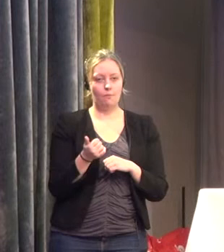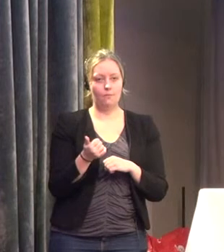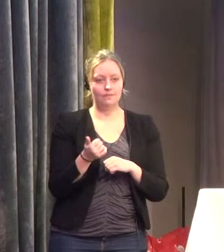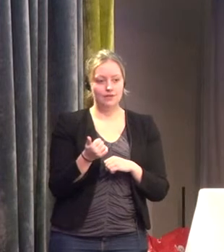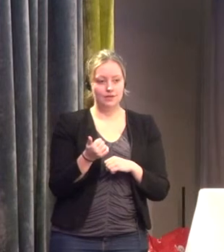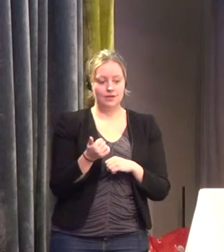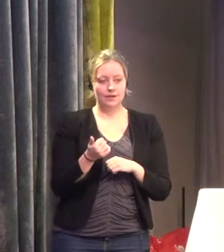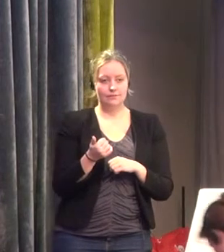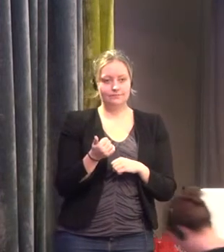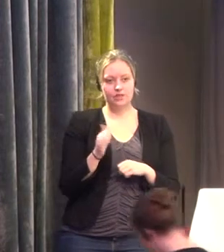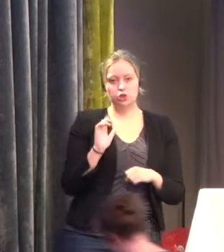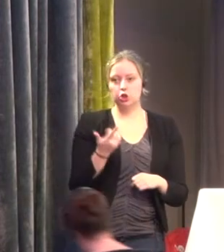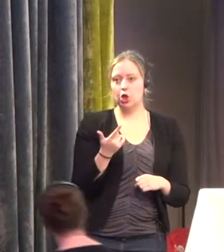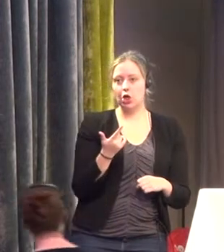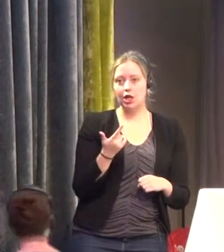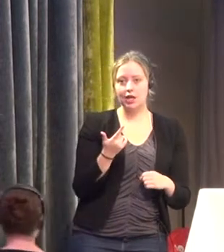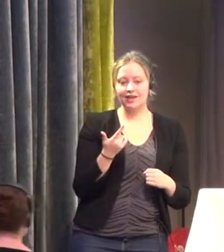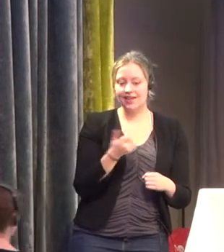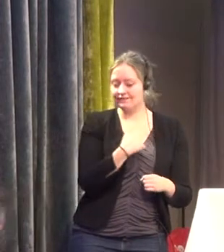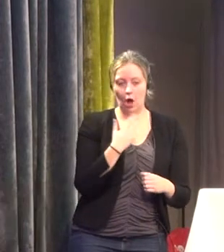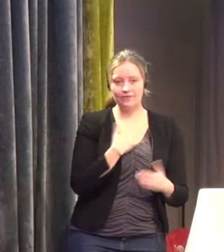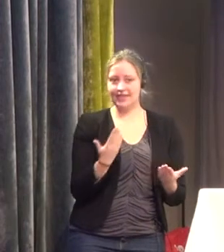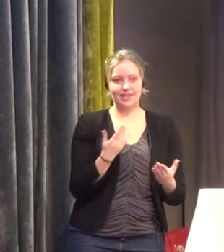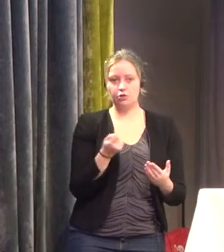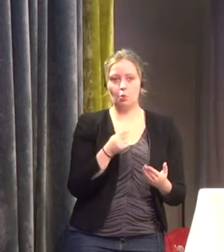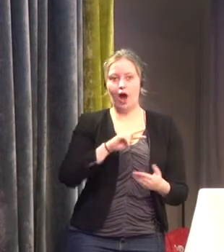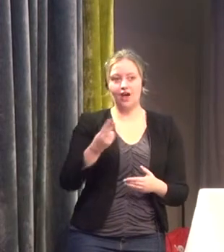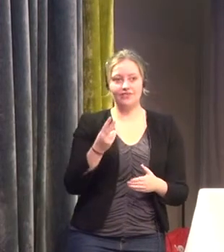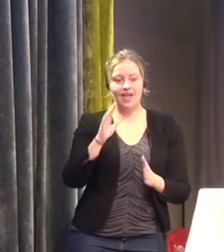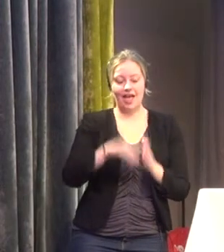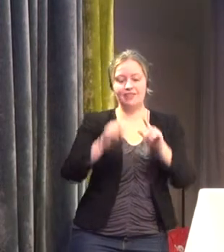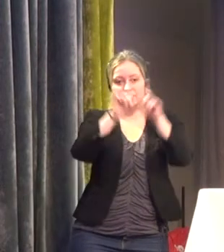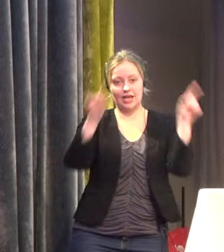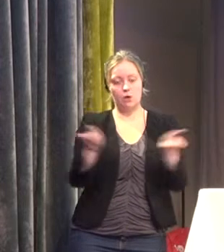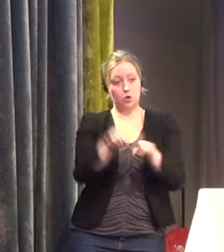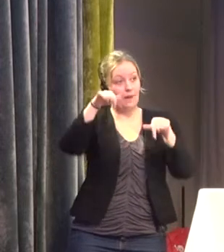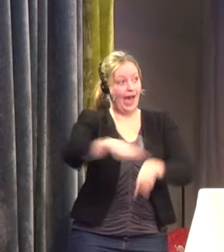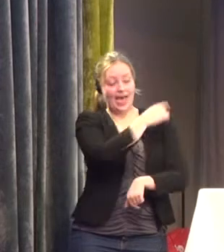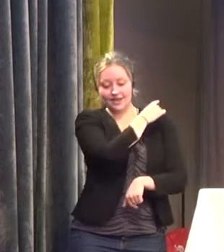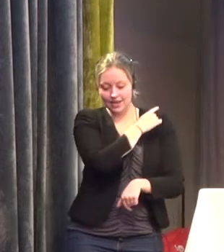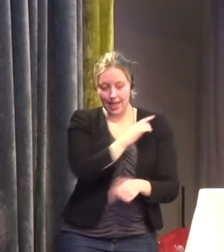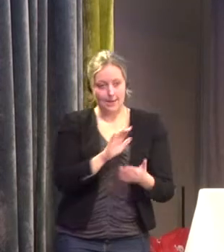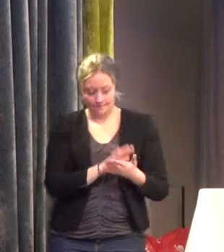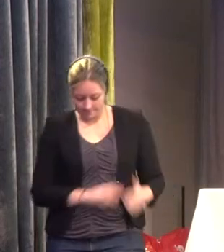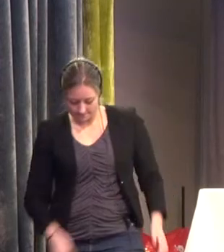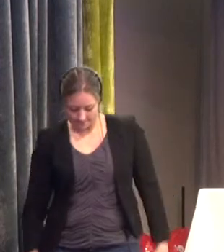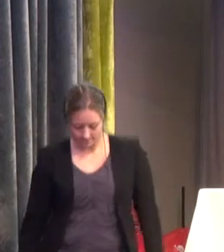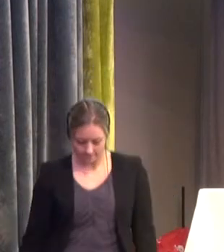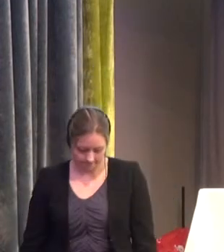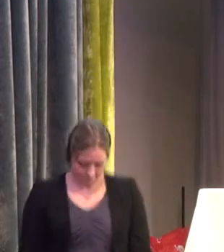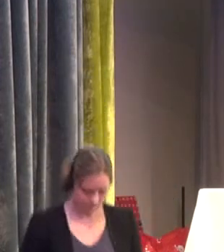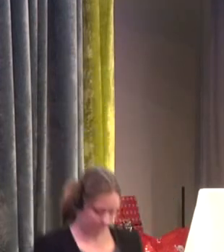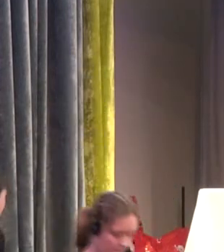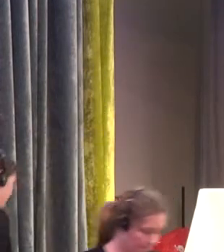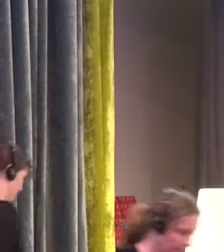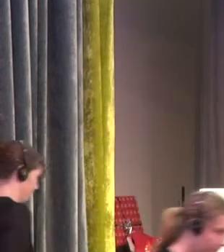offered an alternative format to those with visual and other print disabilities. When those who were deaf or deafblind needed